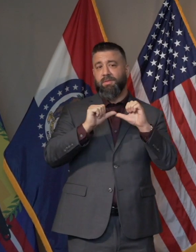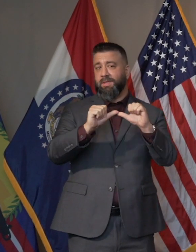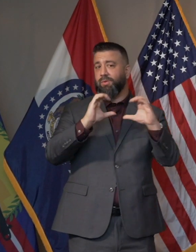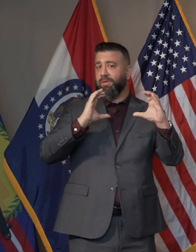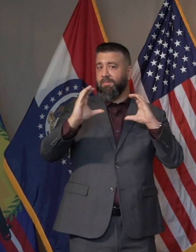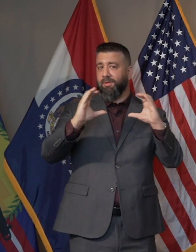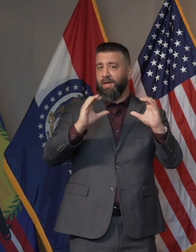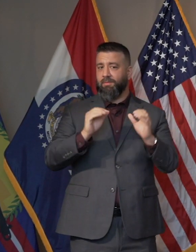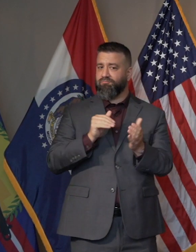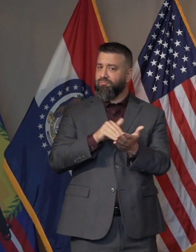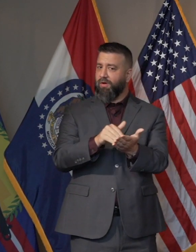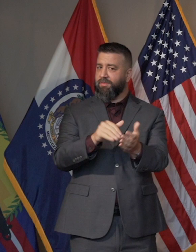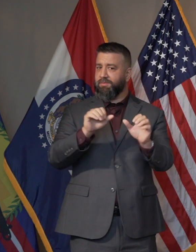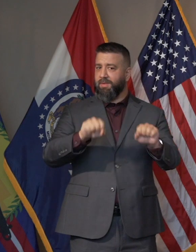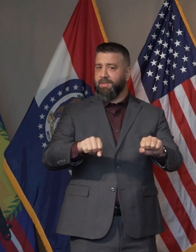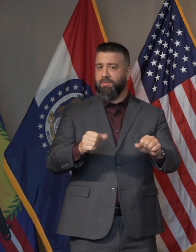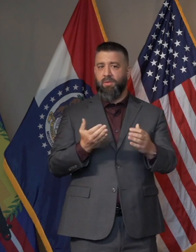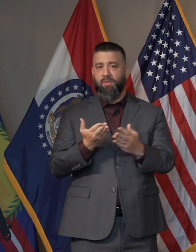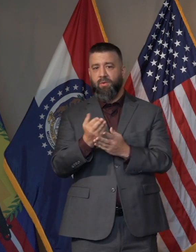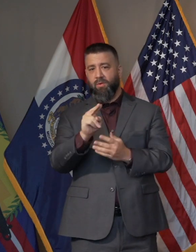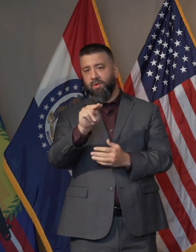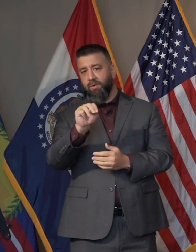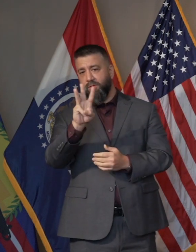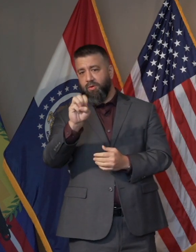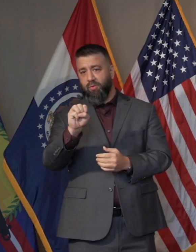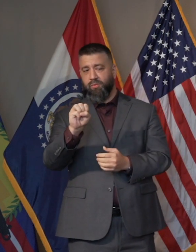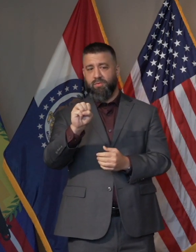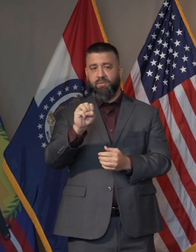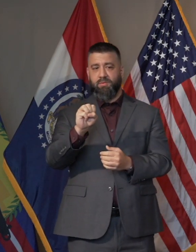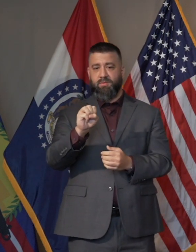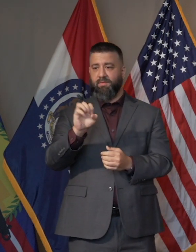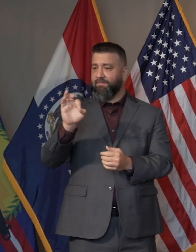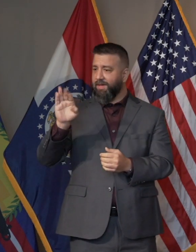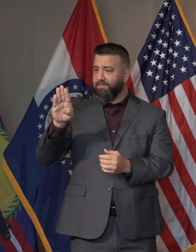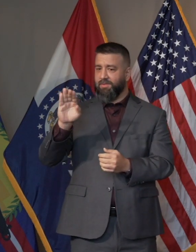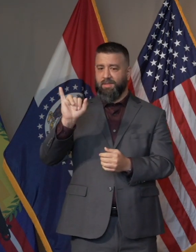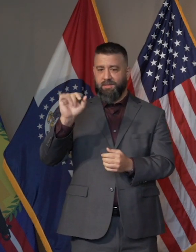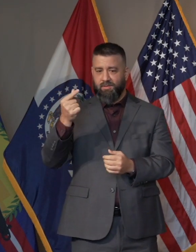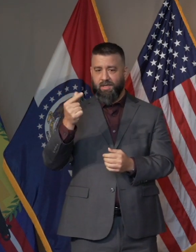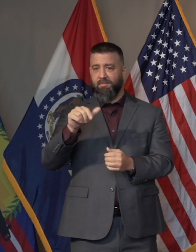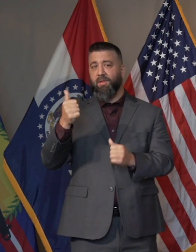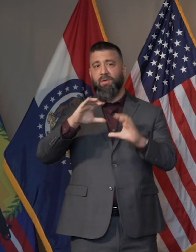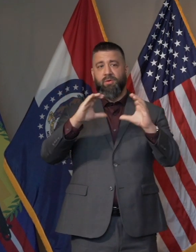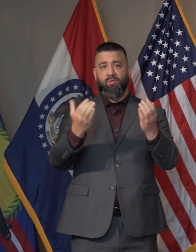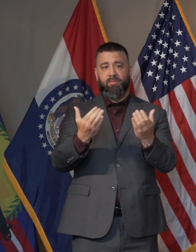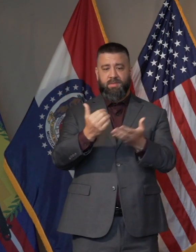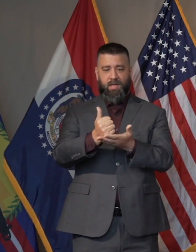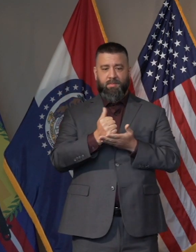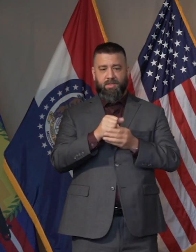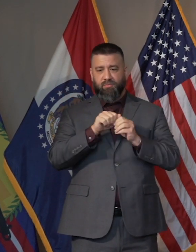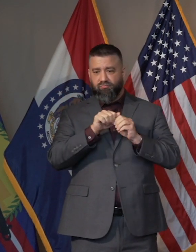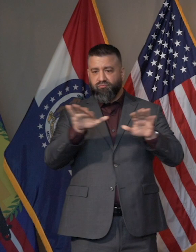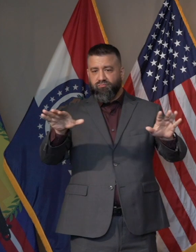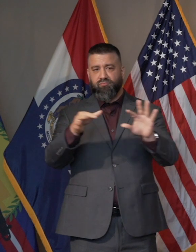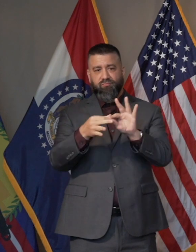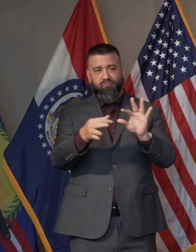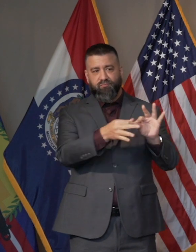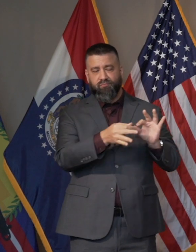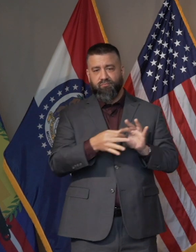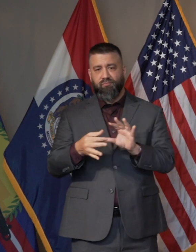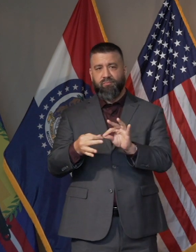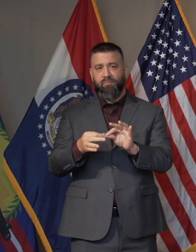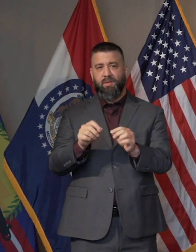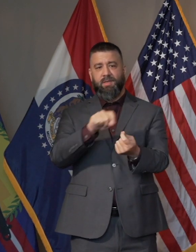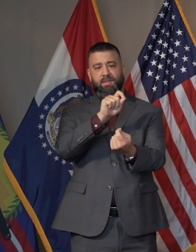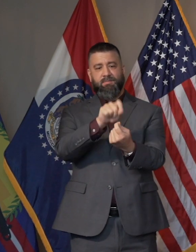as much as possible through the media, through others, through other groups who are working very hard to help us spread the word, especially those in